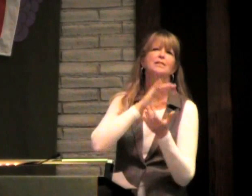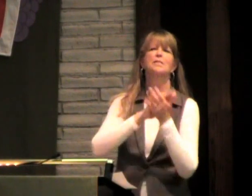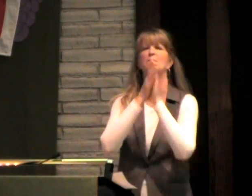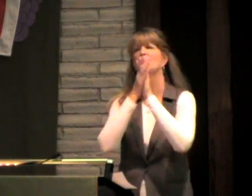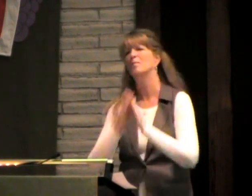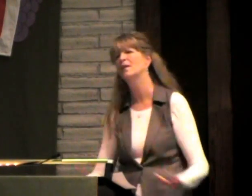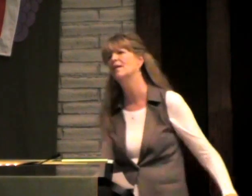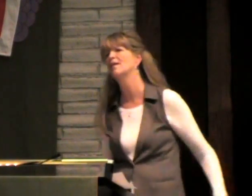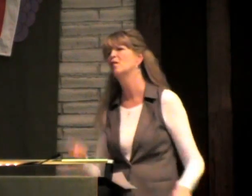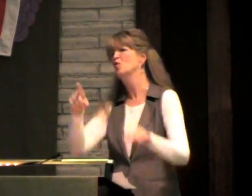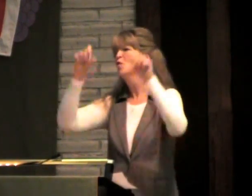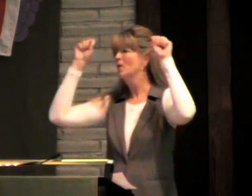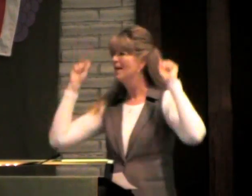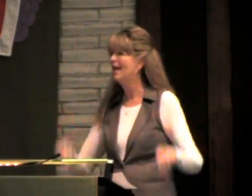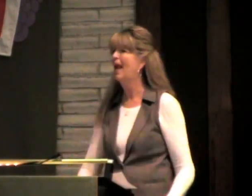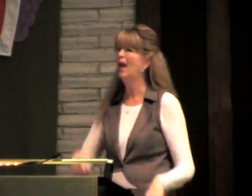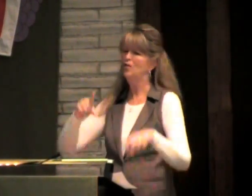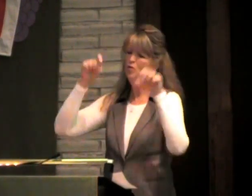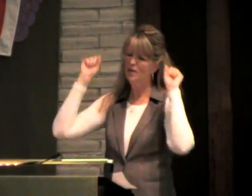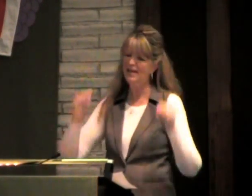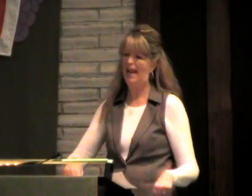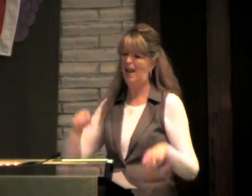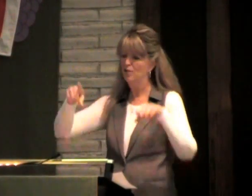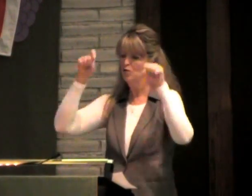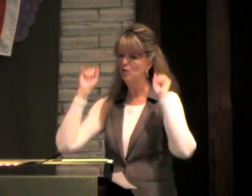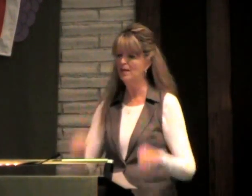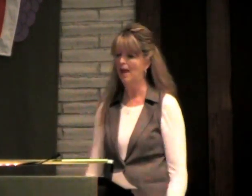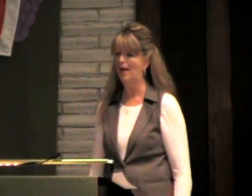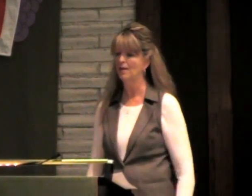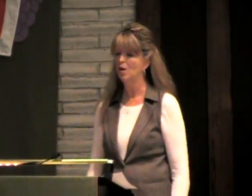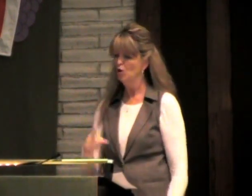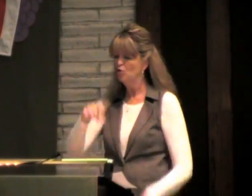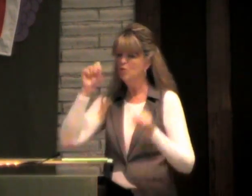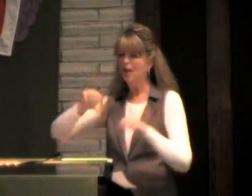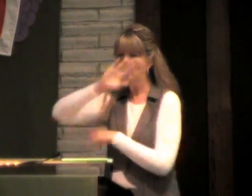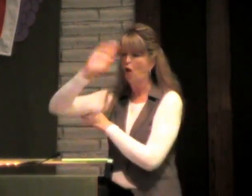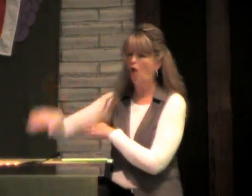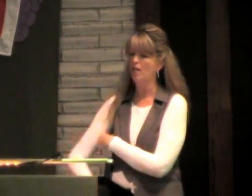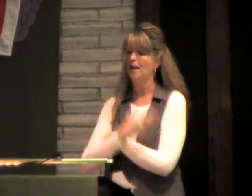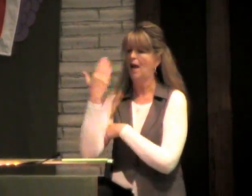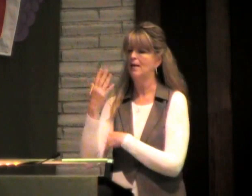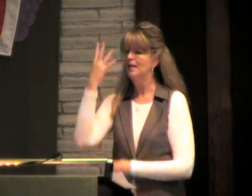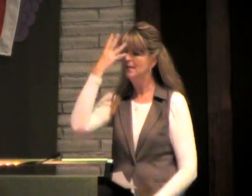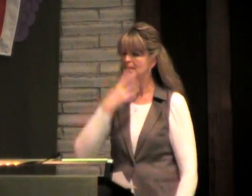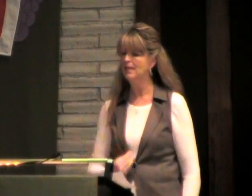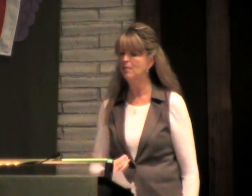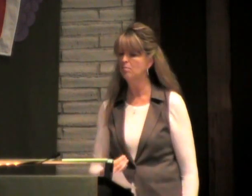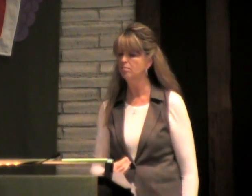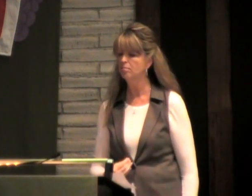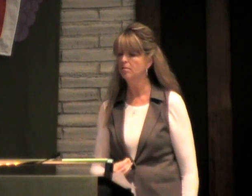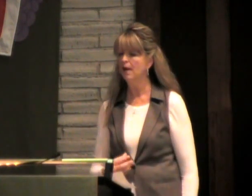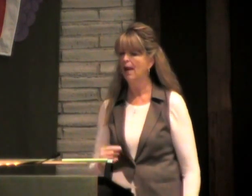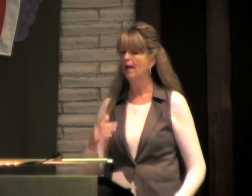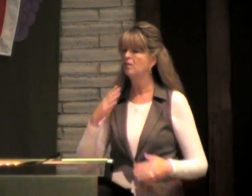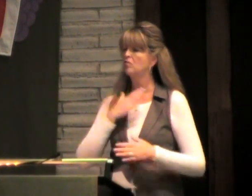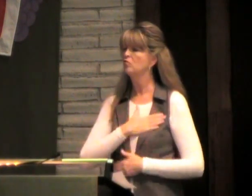can enjoy this rest in peace. You can, you can, you can. You can sleep through the